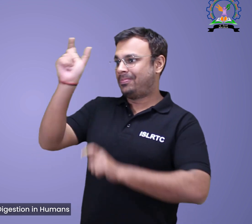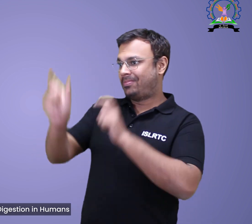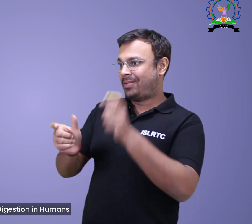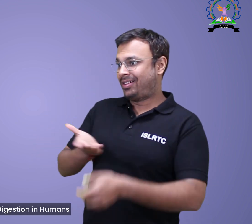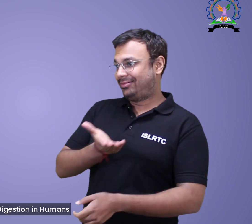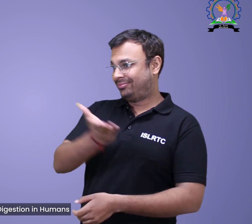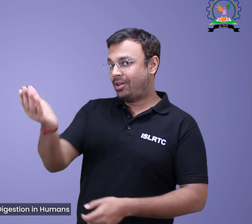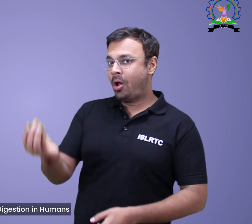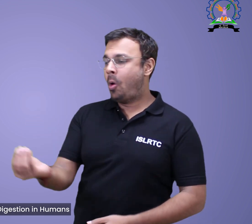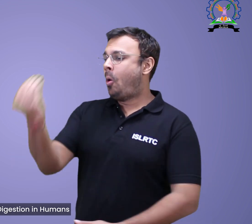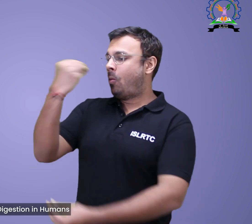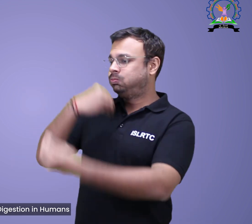Digestion in humans.